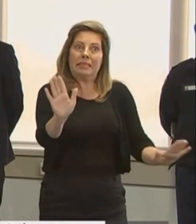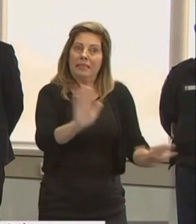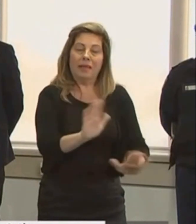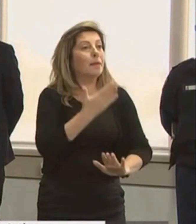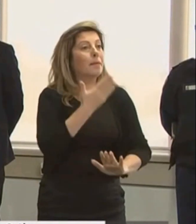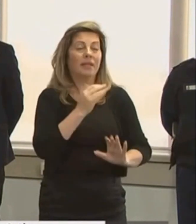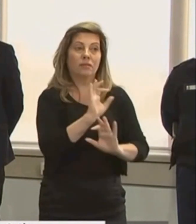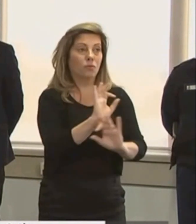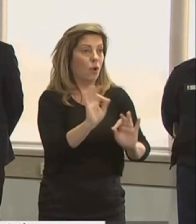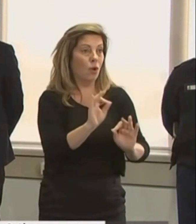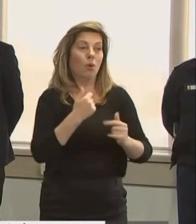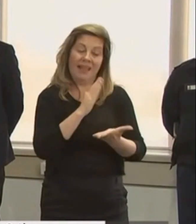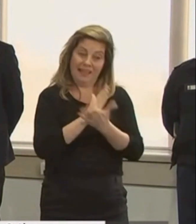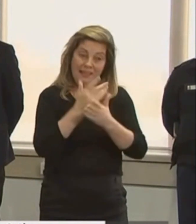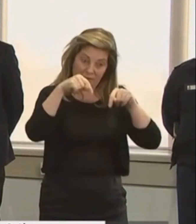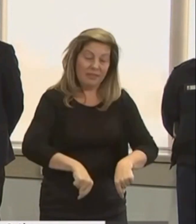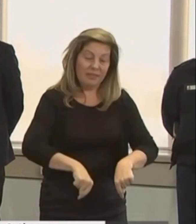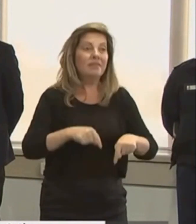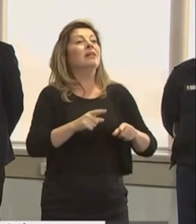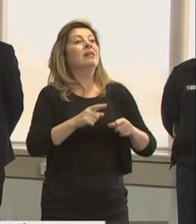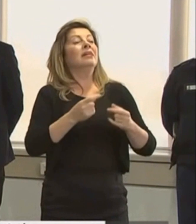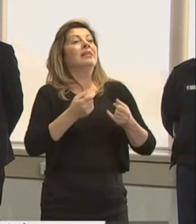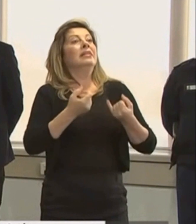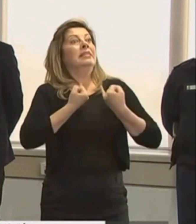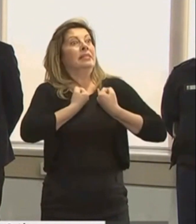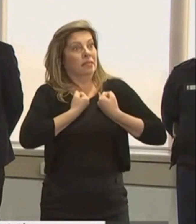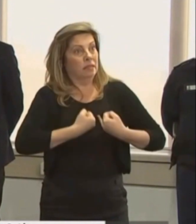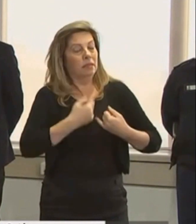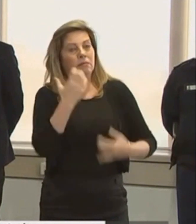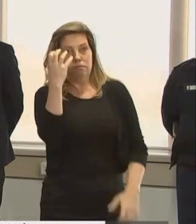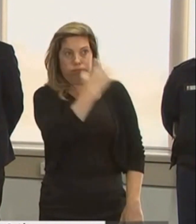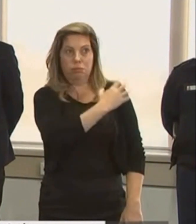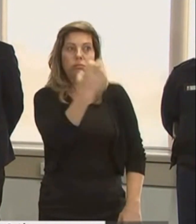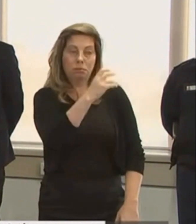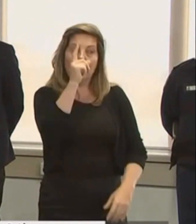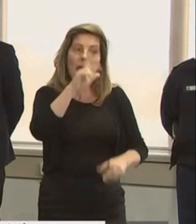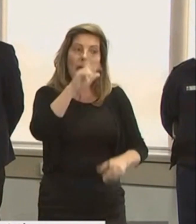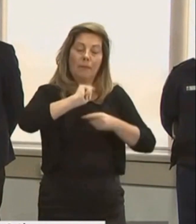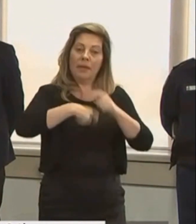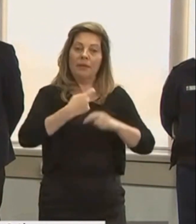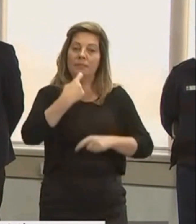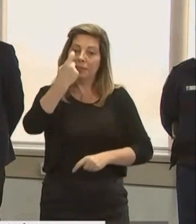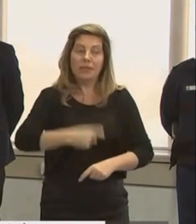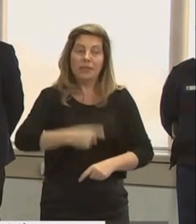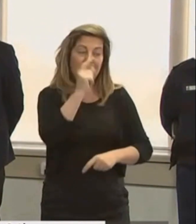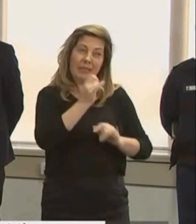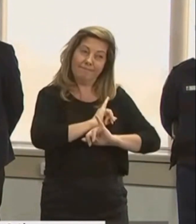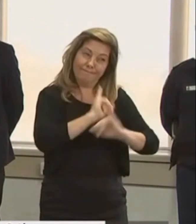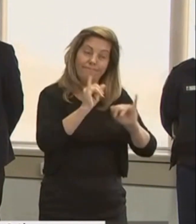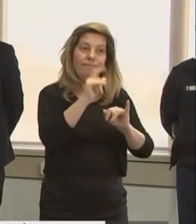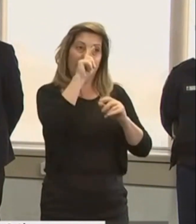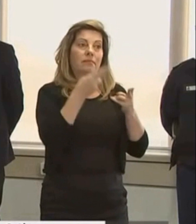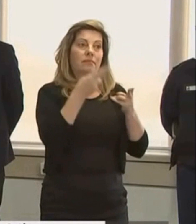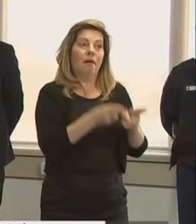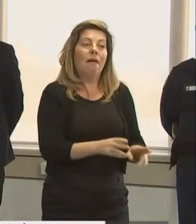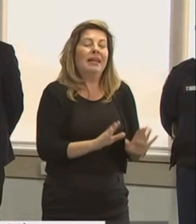hopefully continuing low numbers. But it is so dangerous. It is so dangerous because this virus is deadly, and we know that.